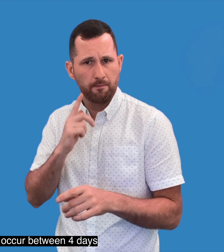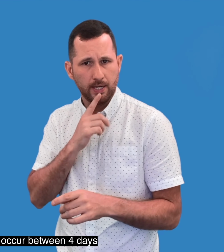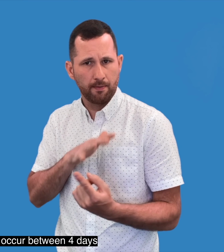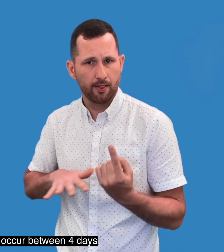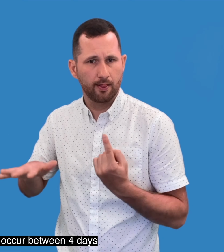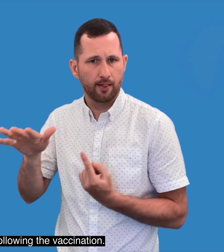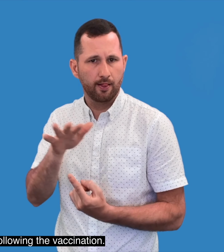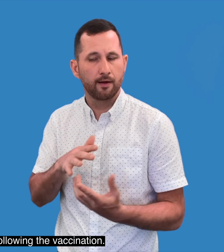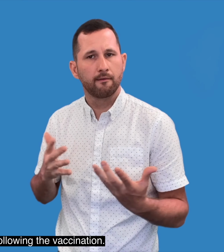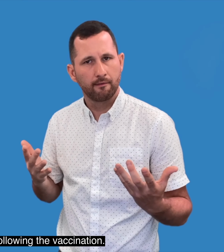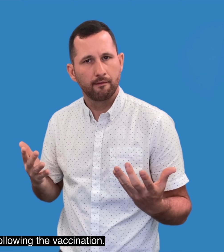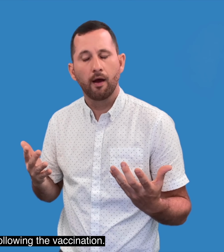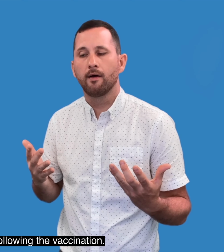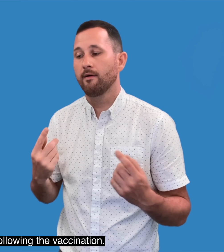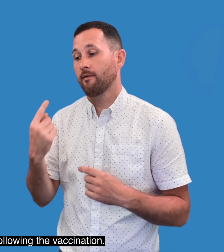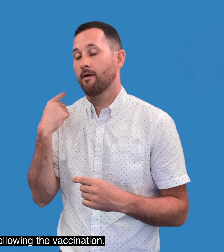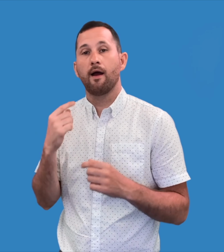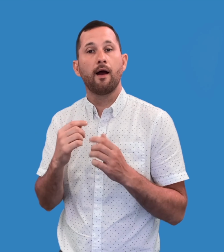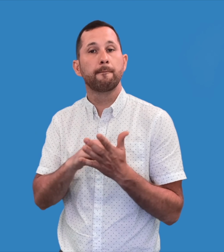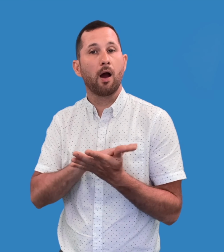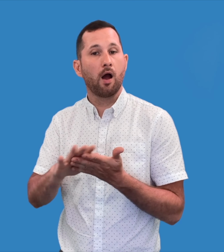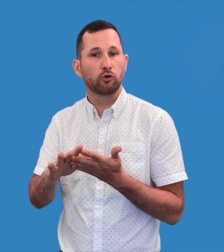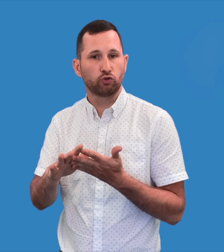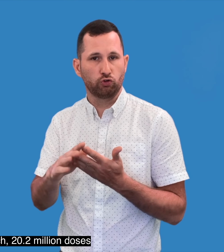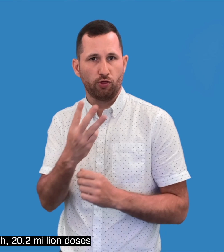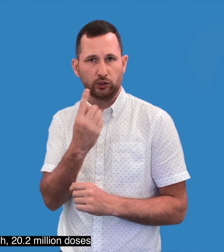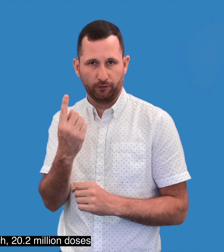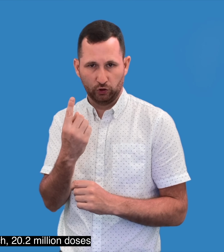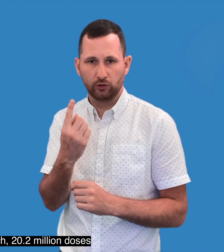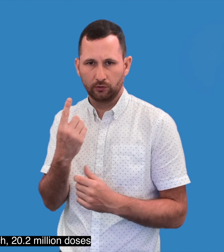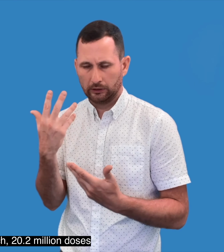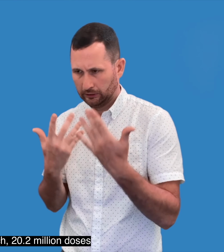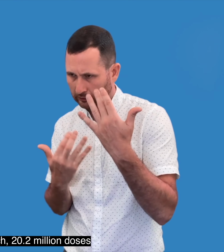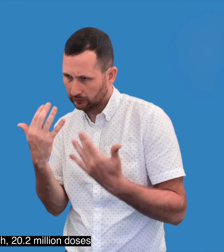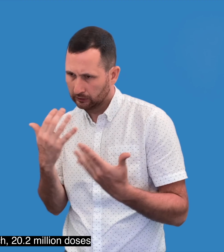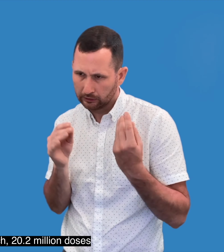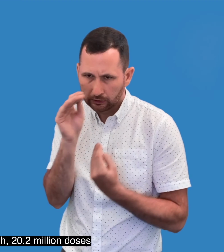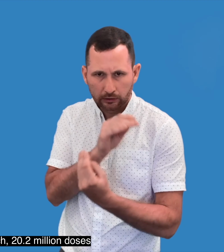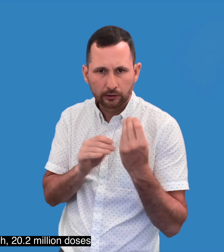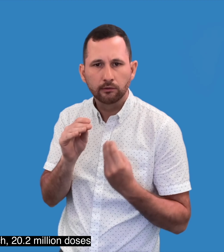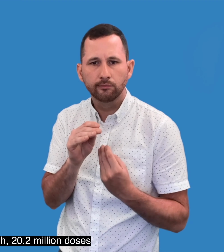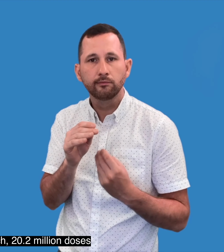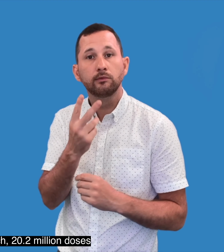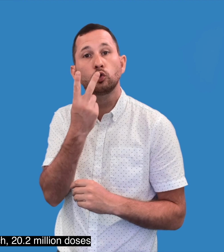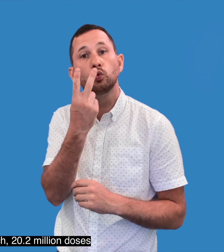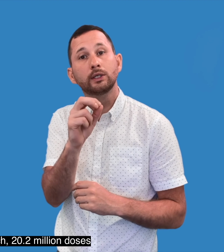4 days and 2 weeks following the vaccination. By 31st of March, 20.2